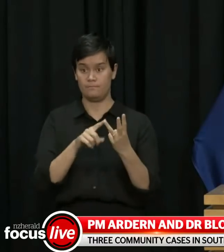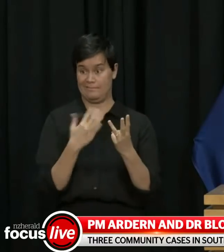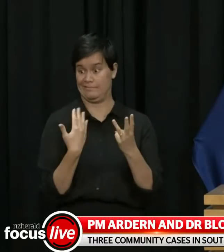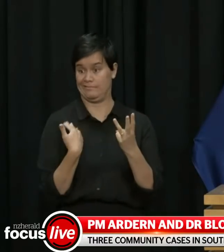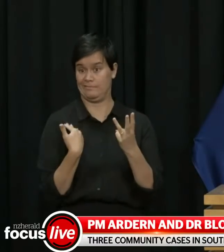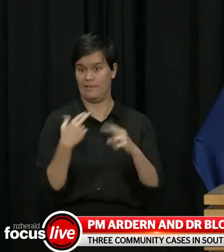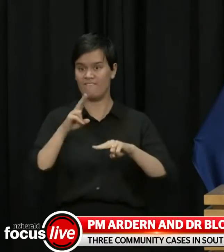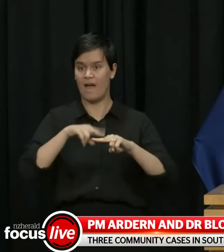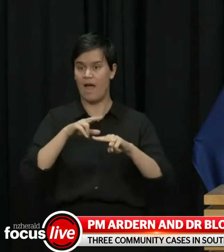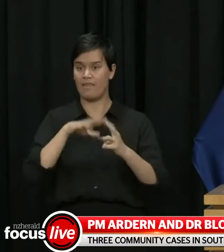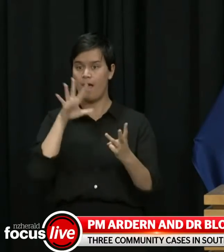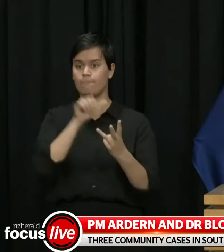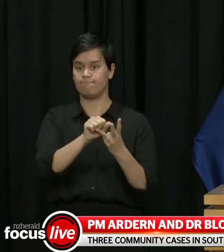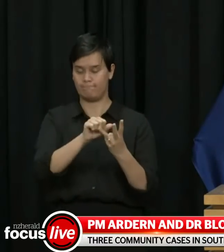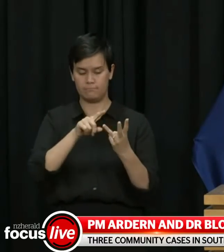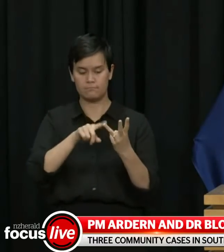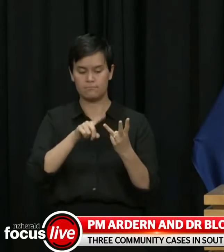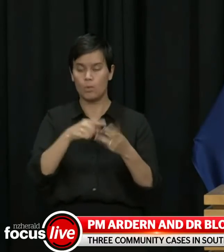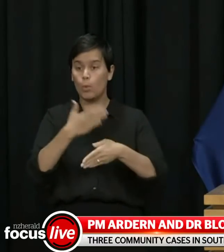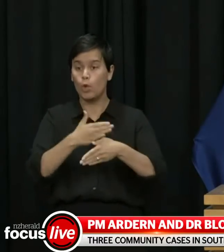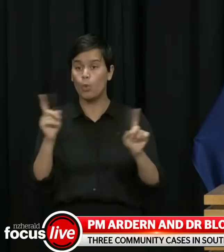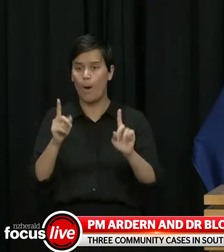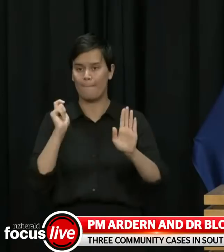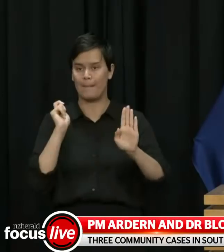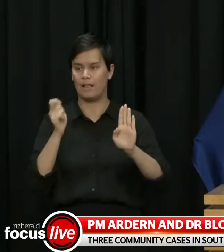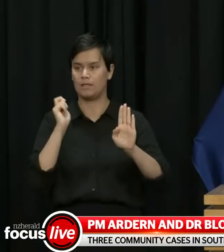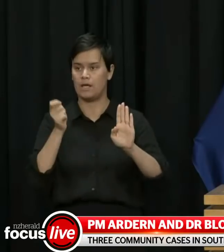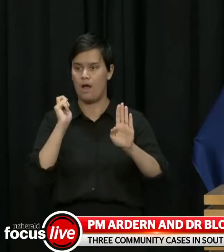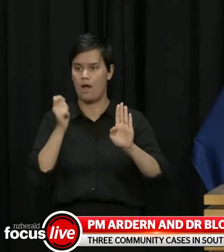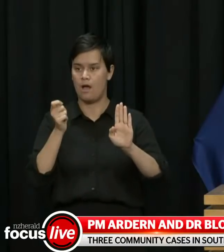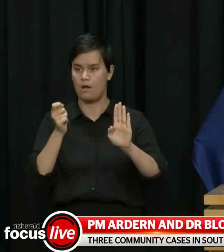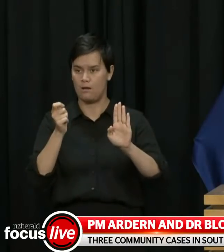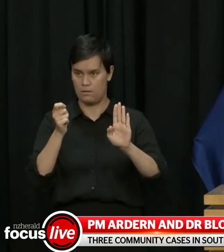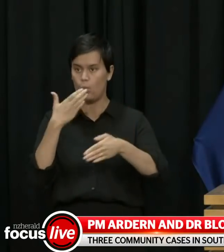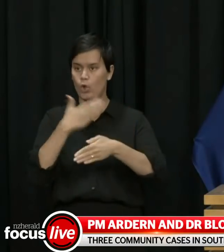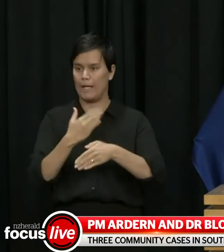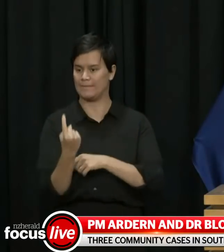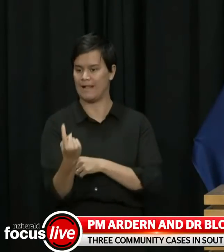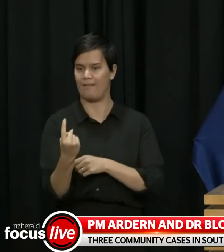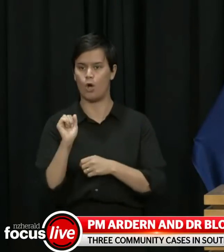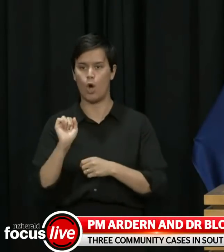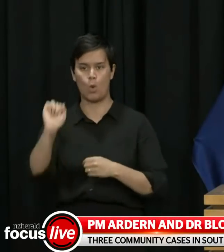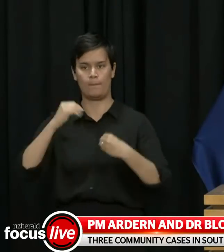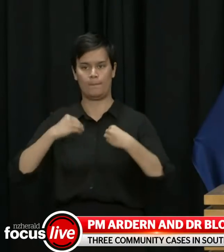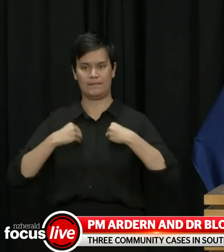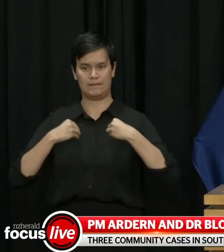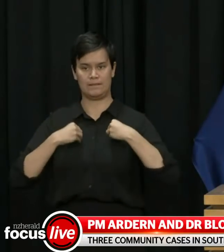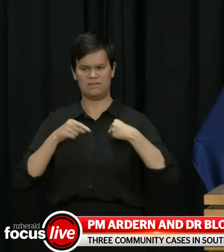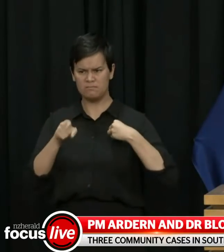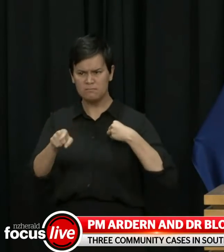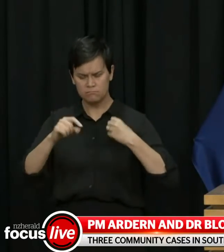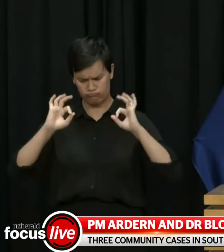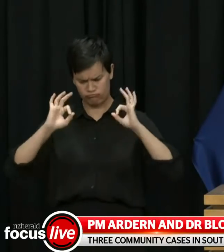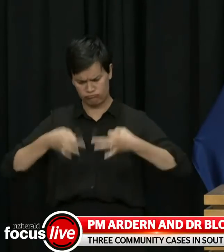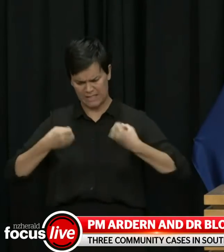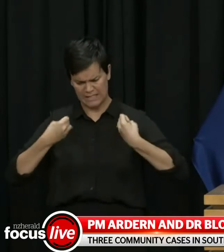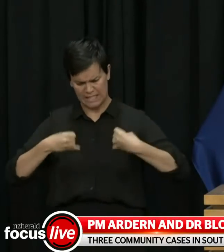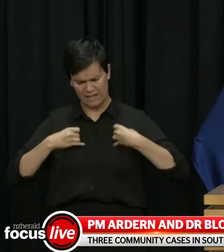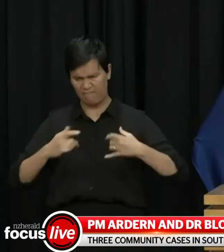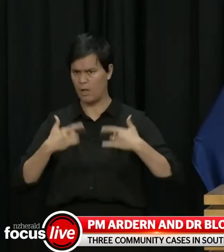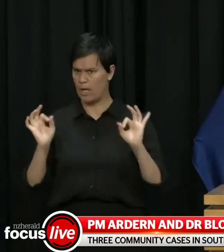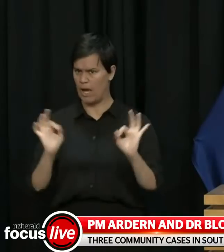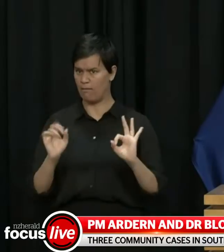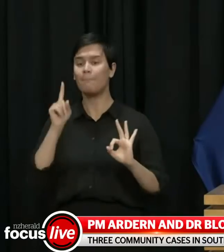He is self-employed in the building industry, is currently asymptomatic, but has now tested positive. there